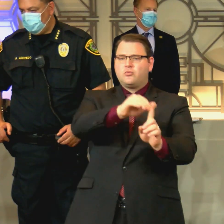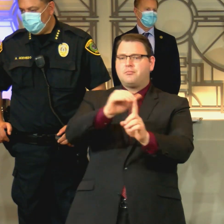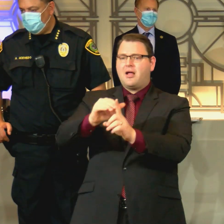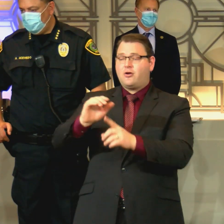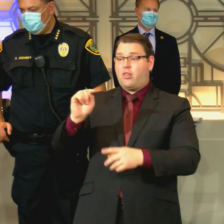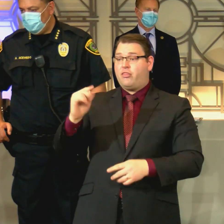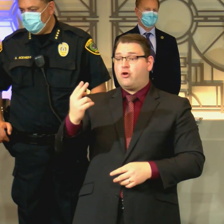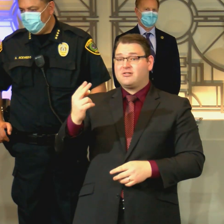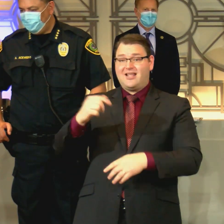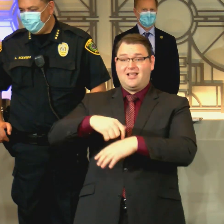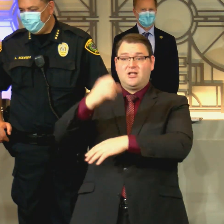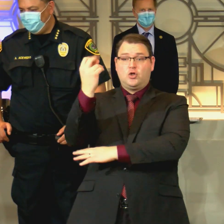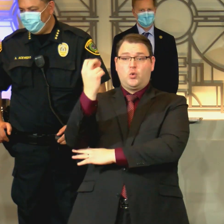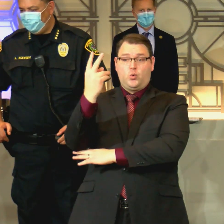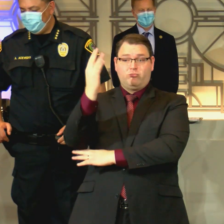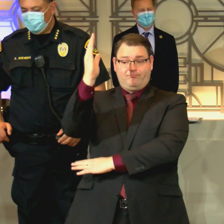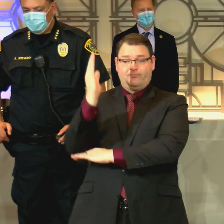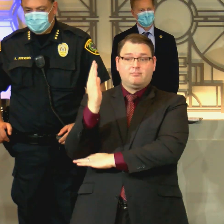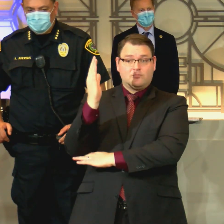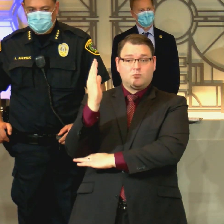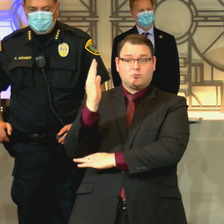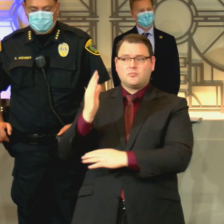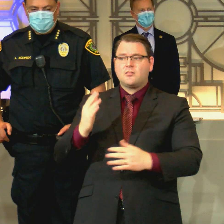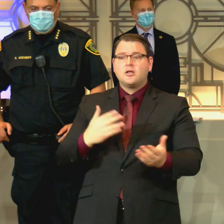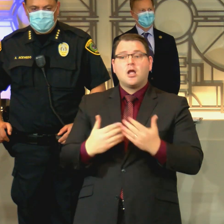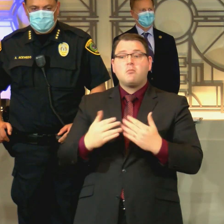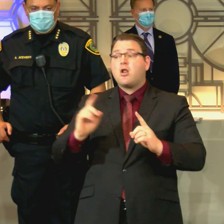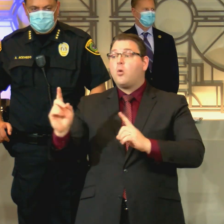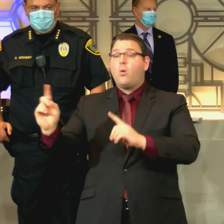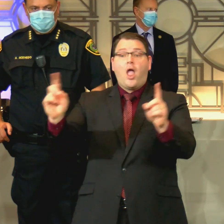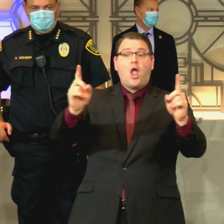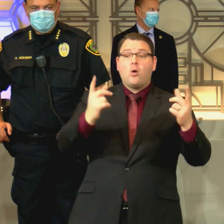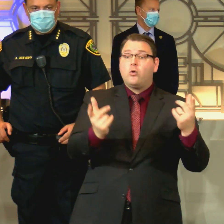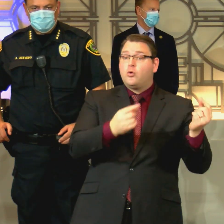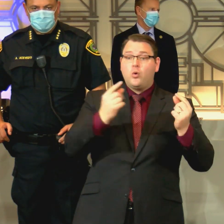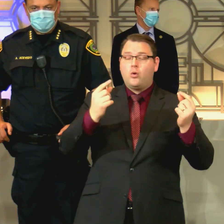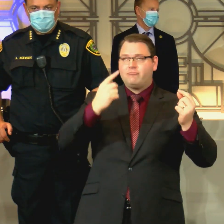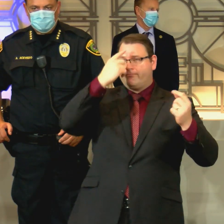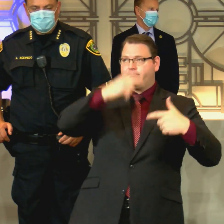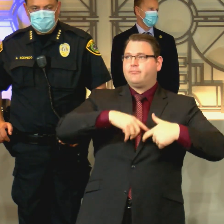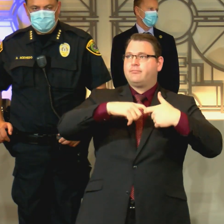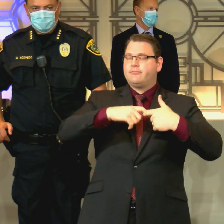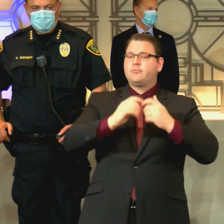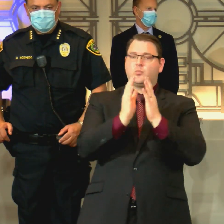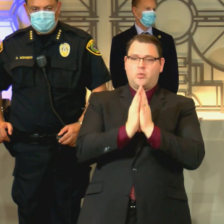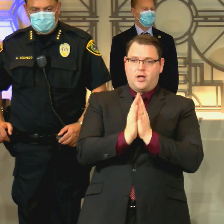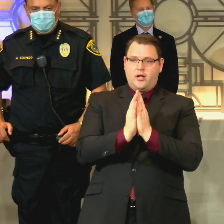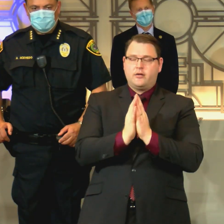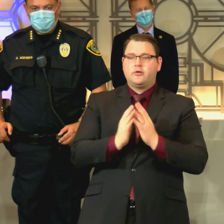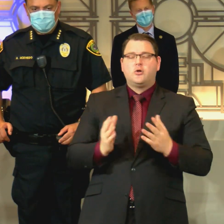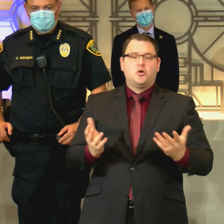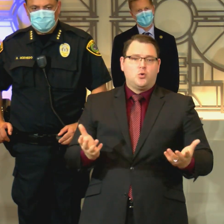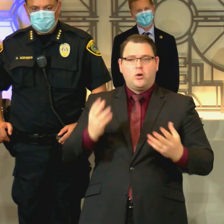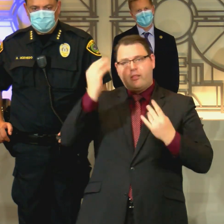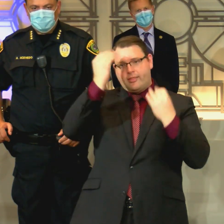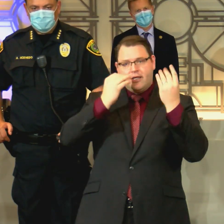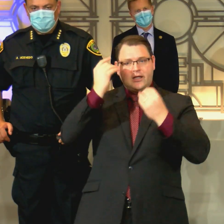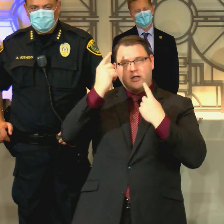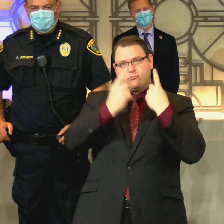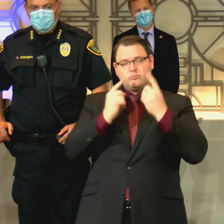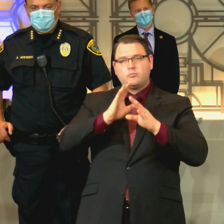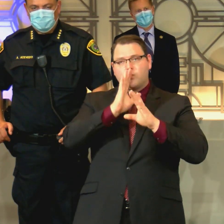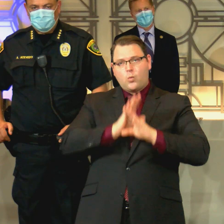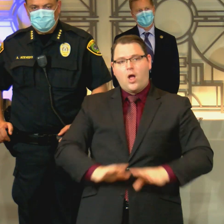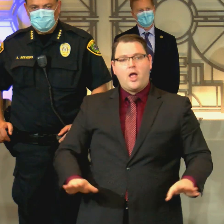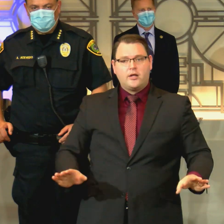noon, wherever you are, just pause for a moment of prayer, silent meditation, whatever you want to